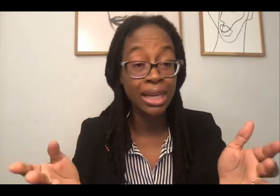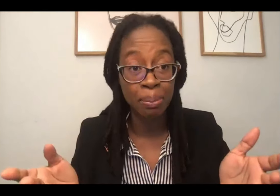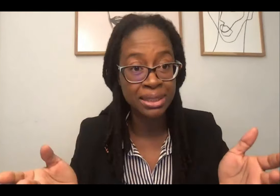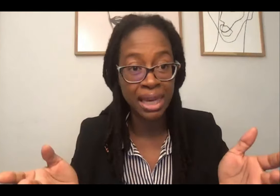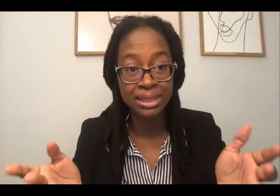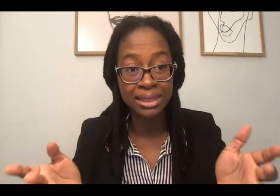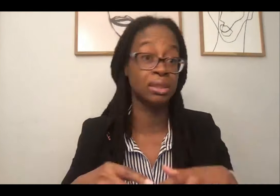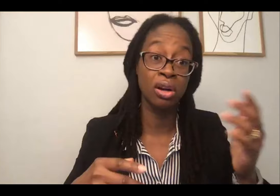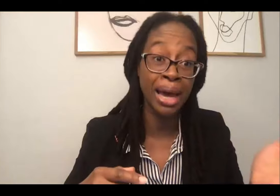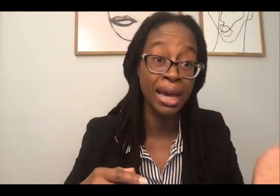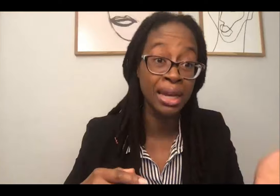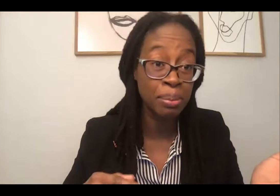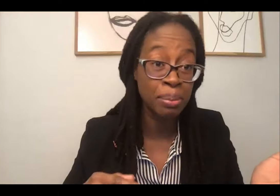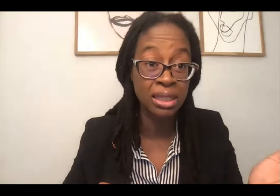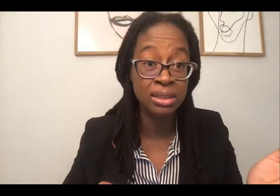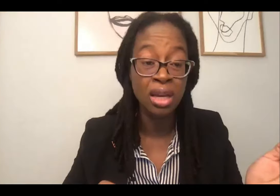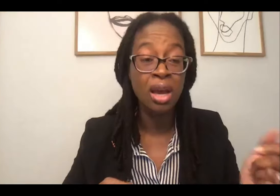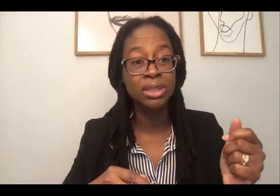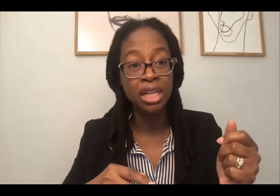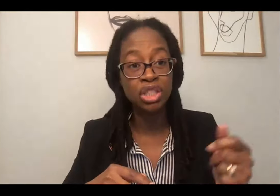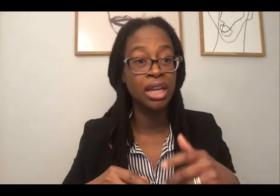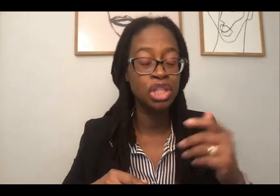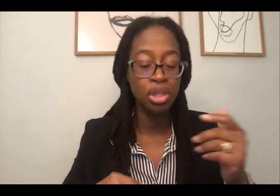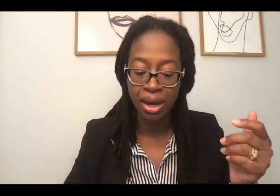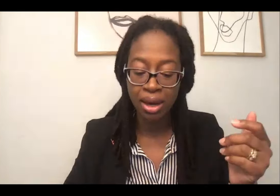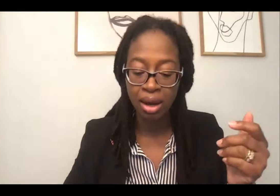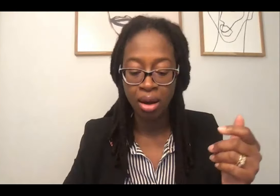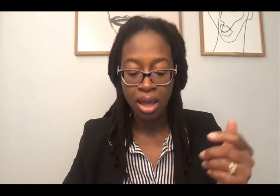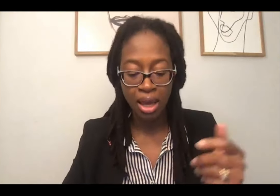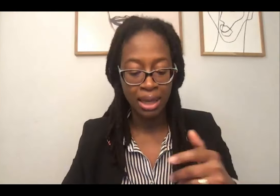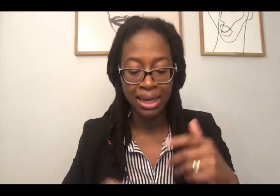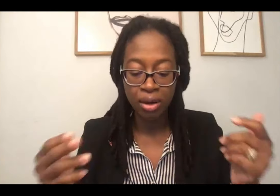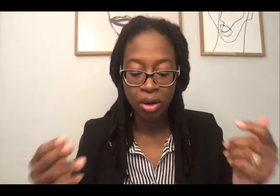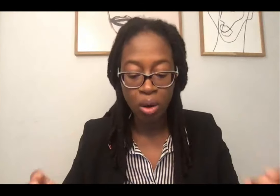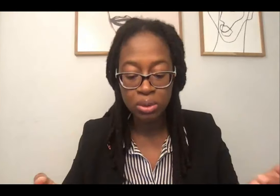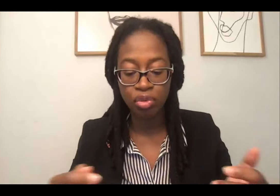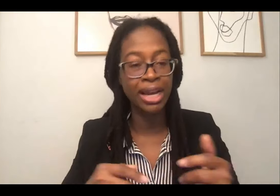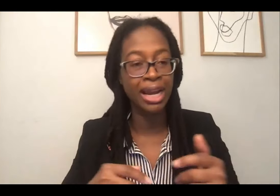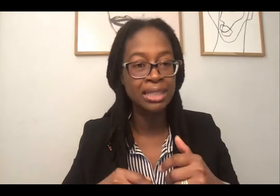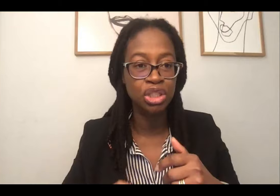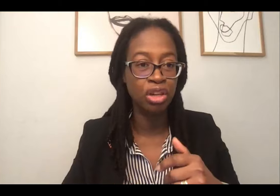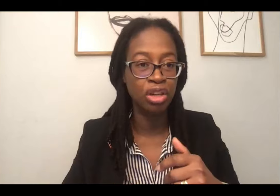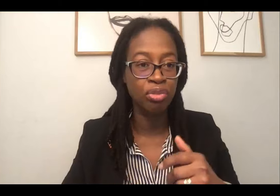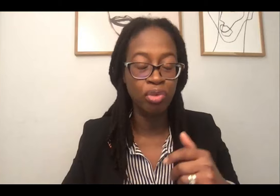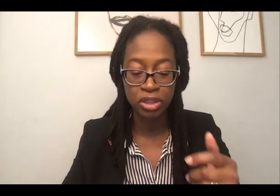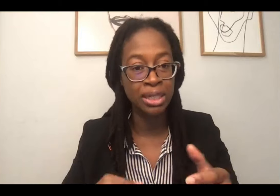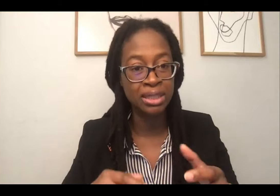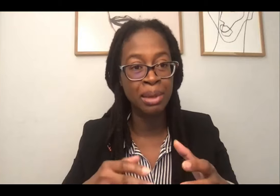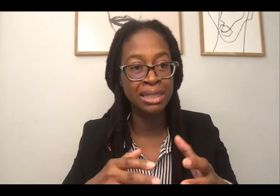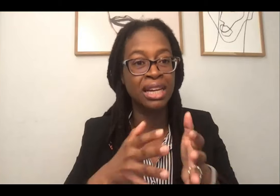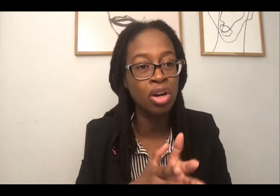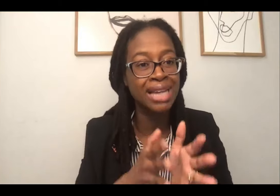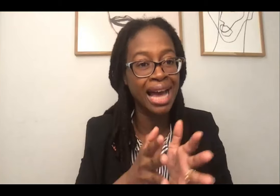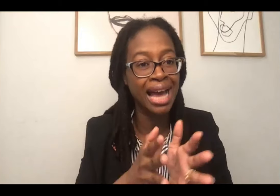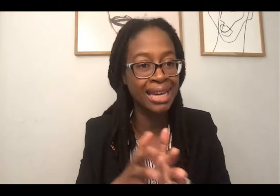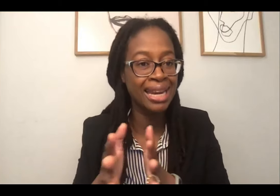exist, such as the Combined Disabilities Association in Jamaica and the Guyana Council of Organizations for Persons with Disabilities that have worked